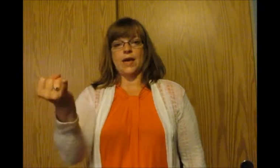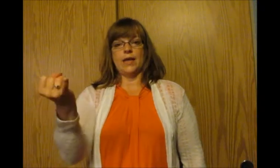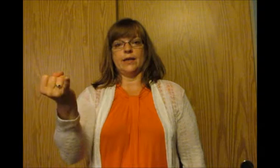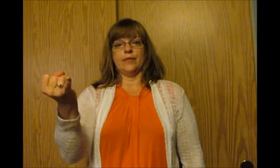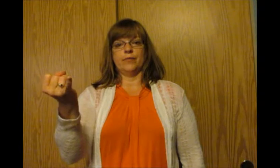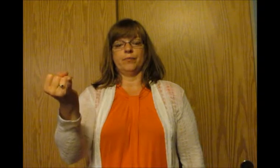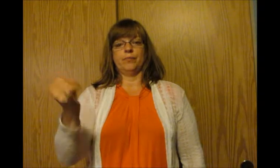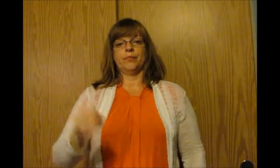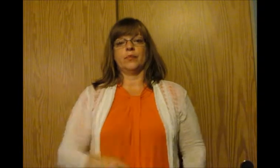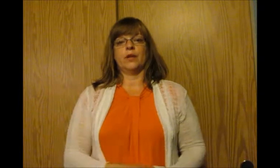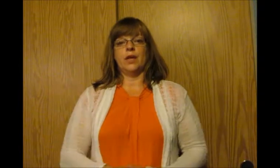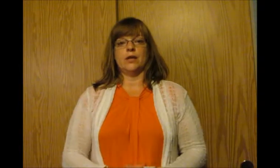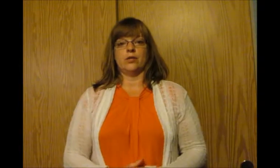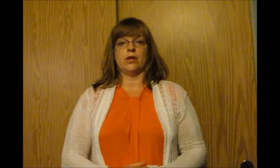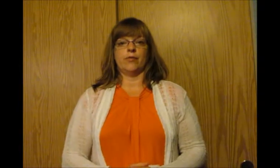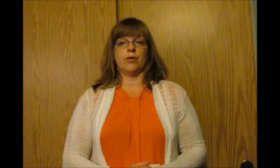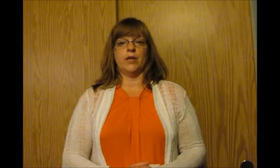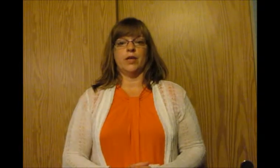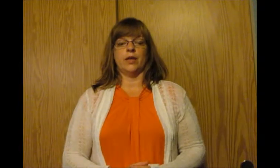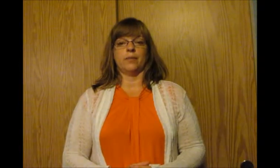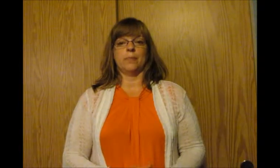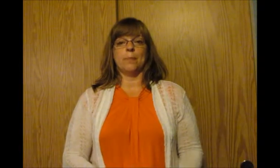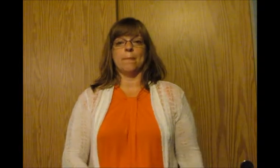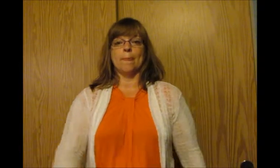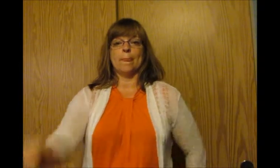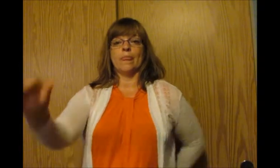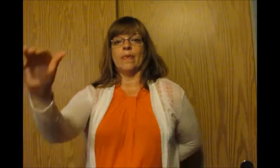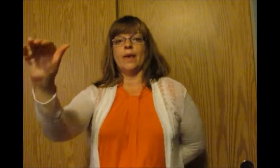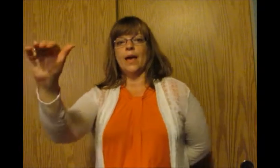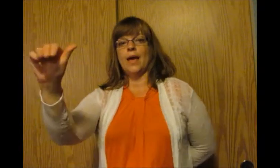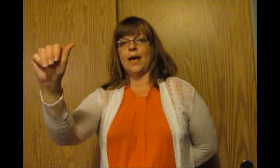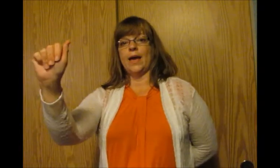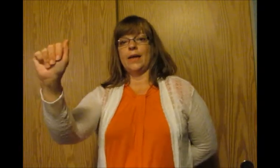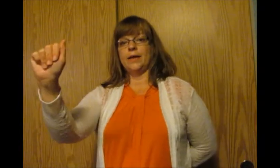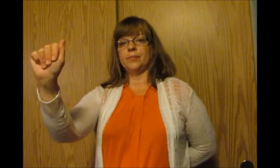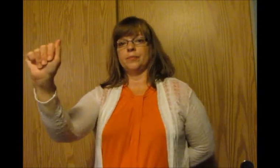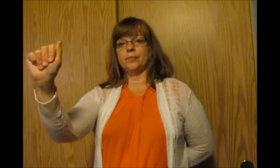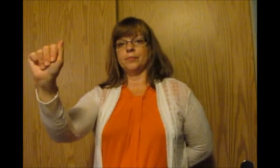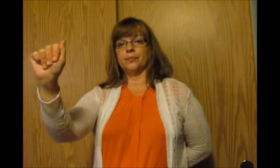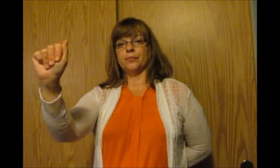J. Okay, let's start from the beginning. A.